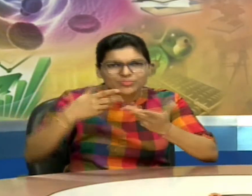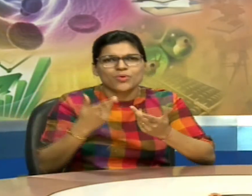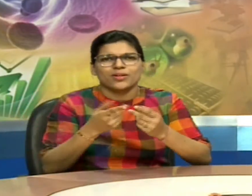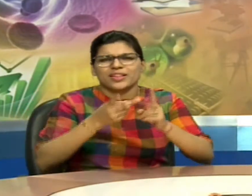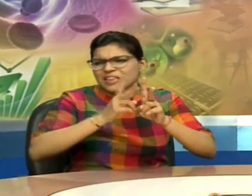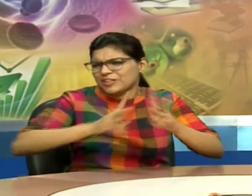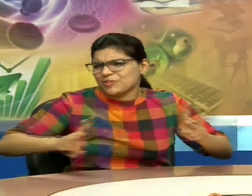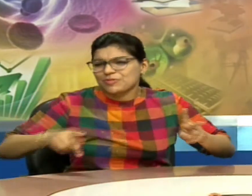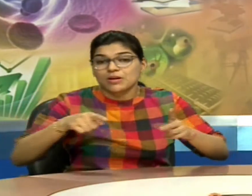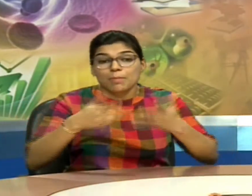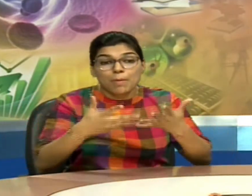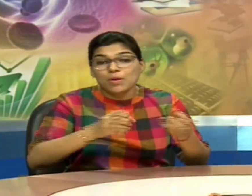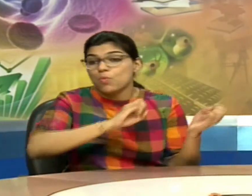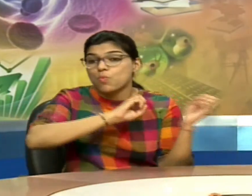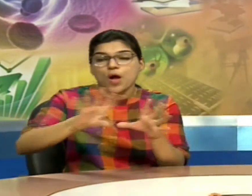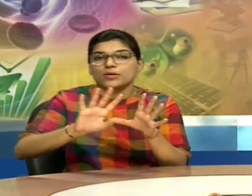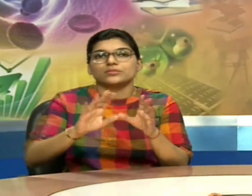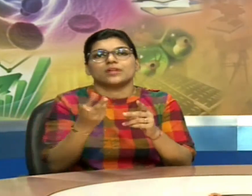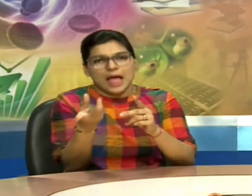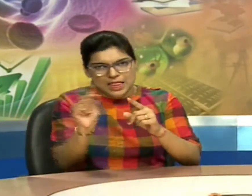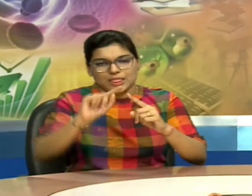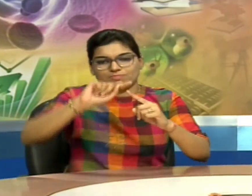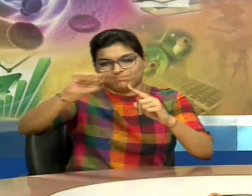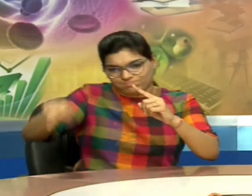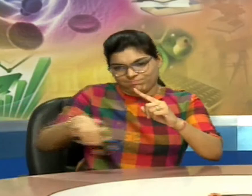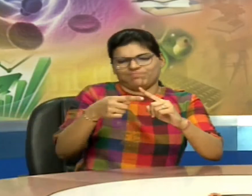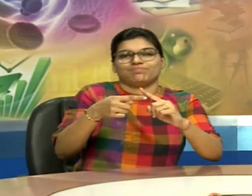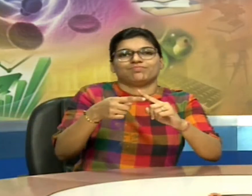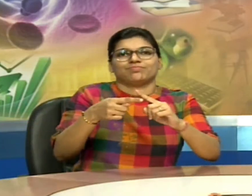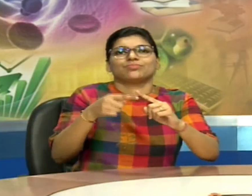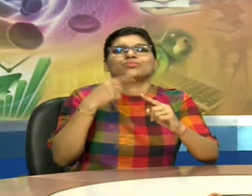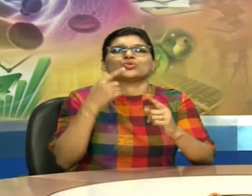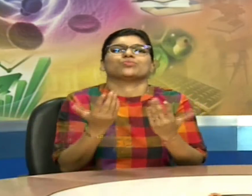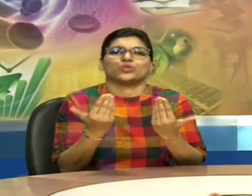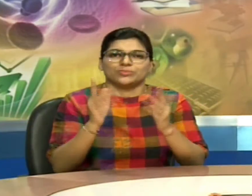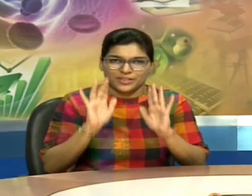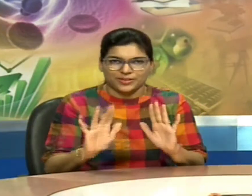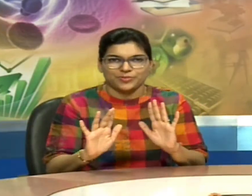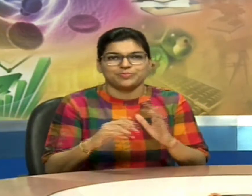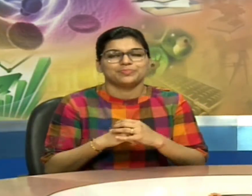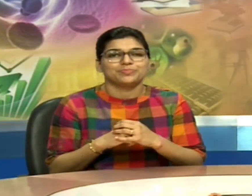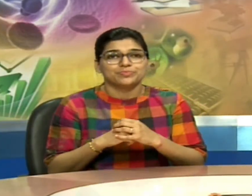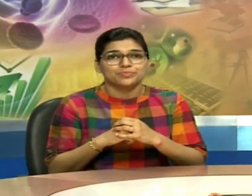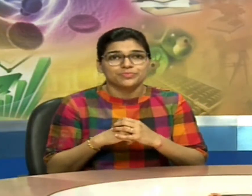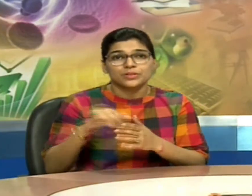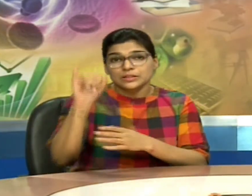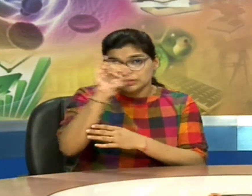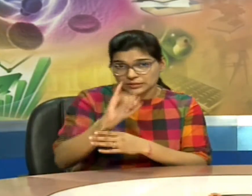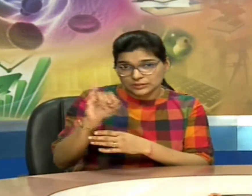Like we should use gray paper registers instead of white, so that can save lots of